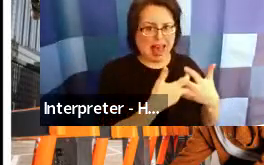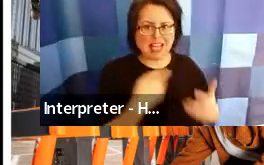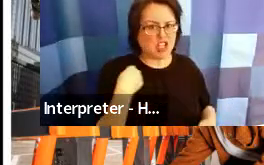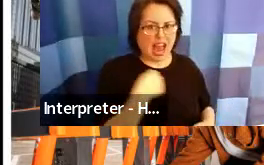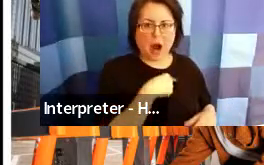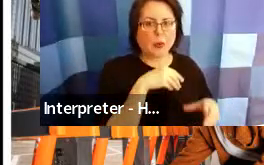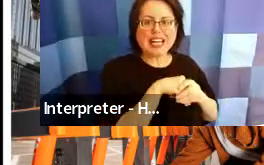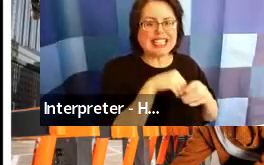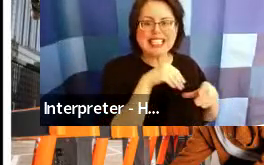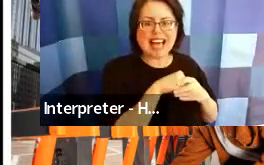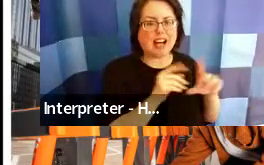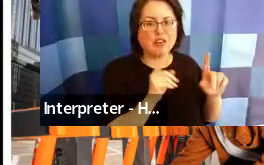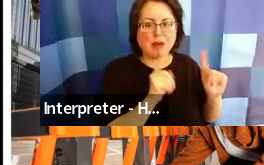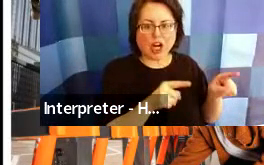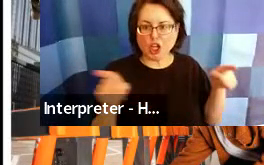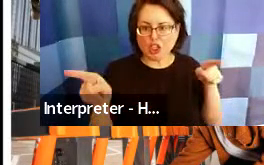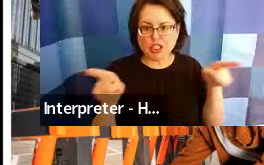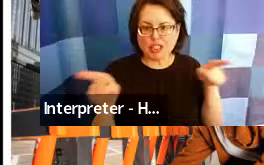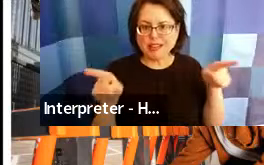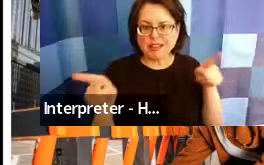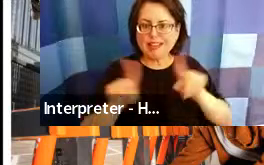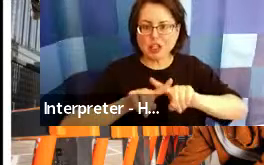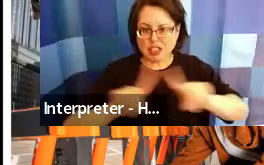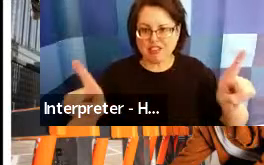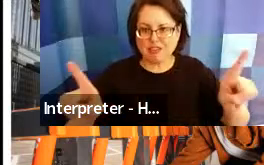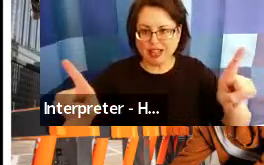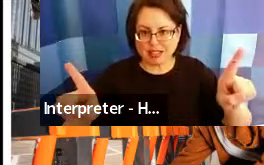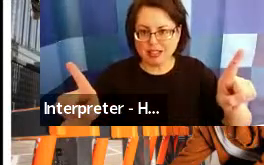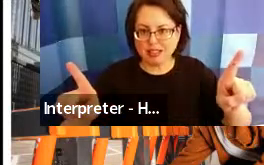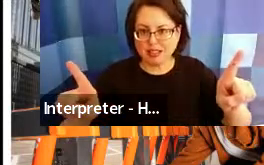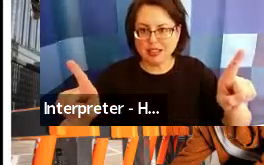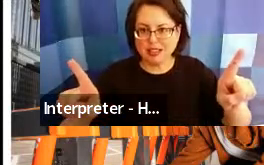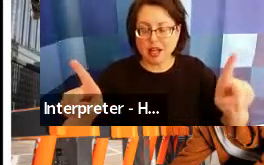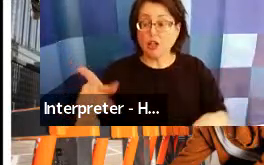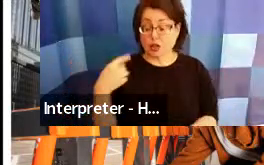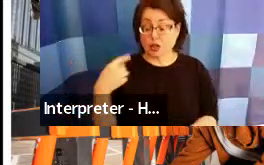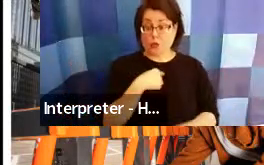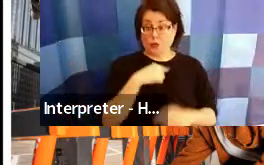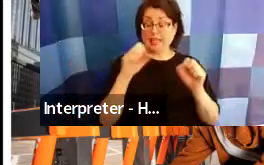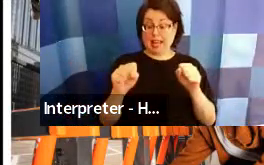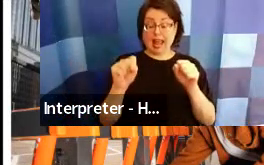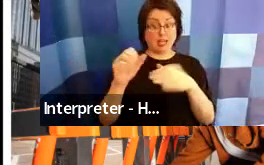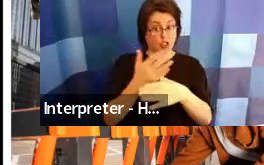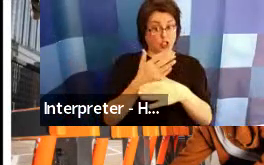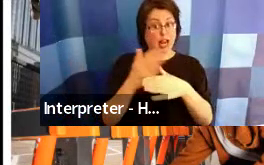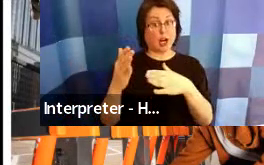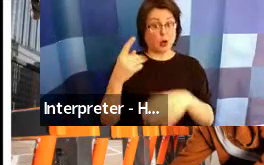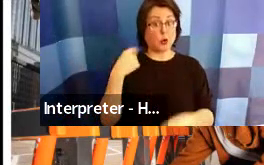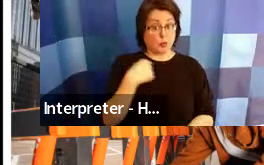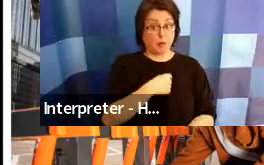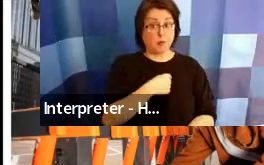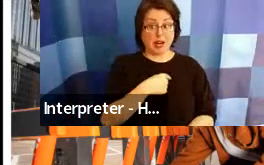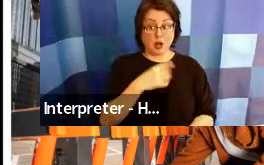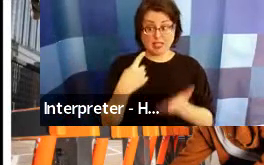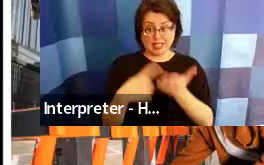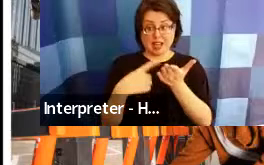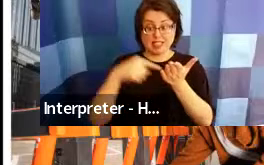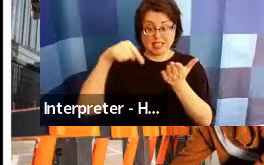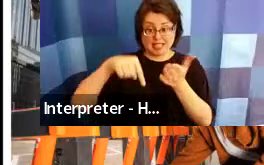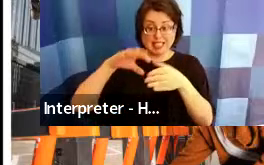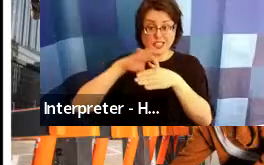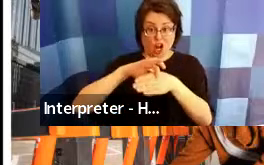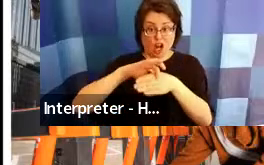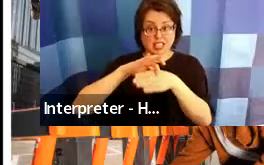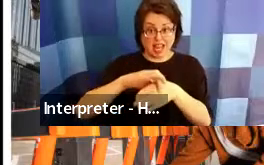seeing. So we can make sure to share that with you. When we were talking with Hillary about the content of this presentation, she let us know